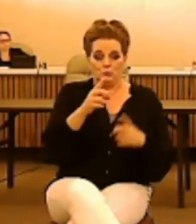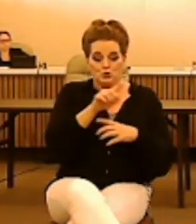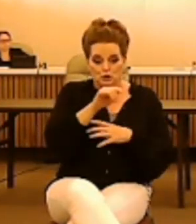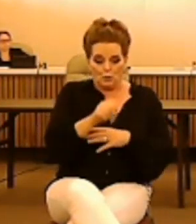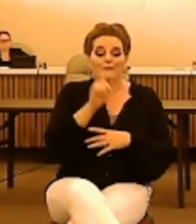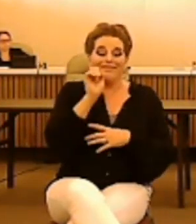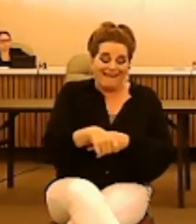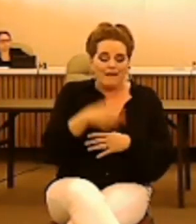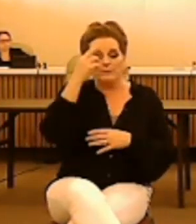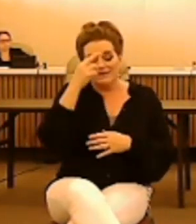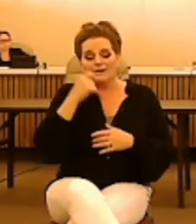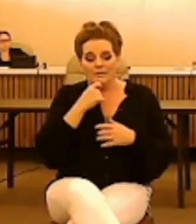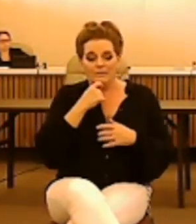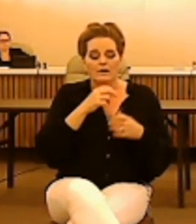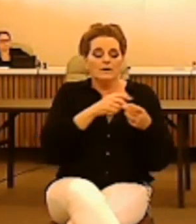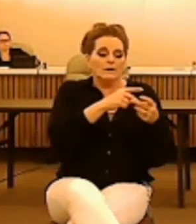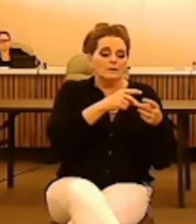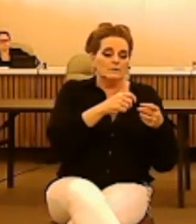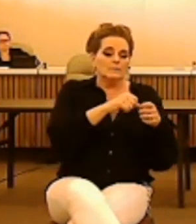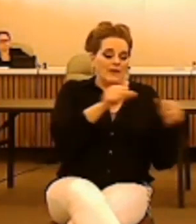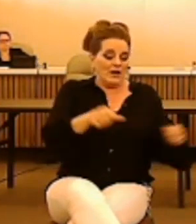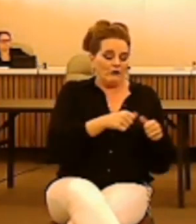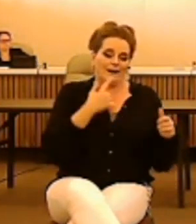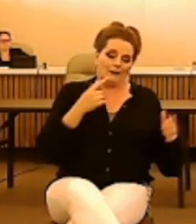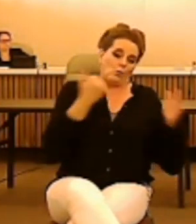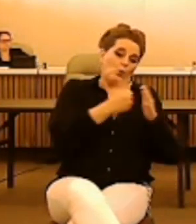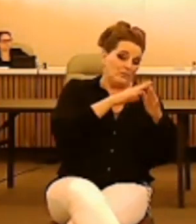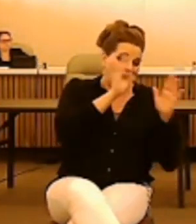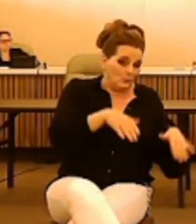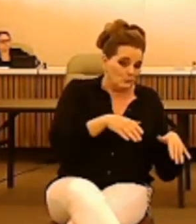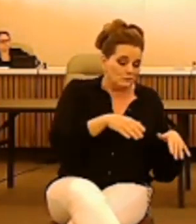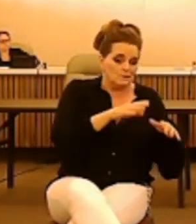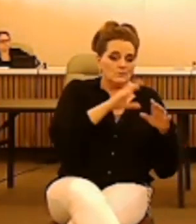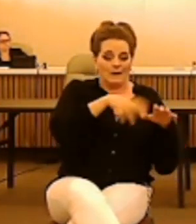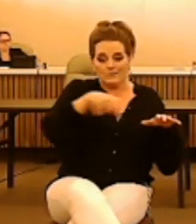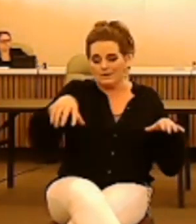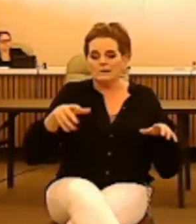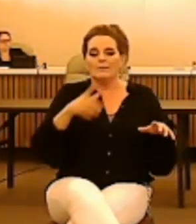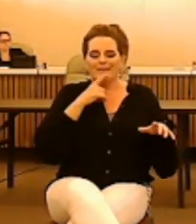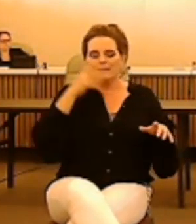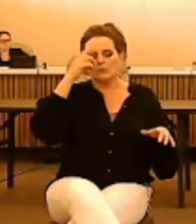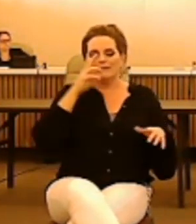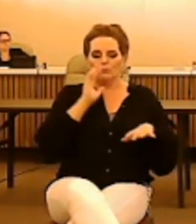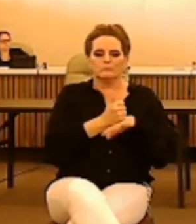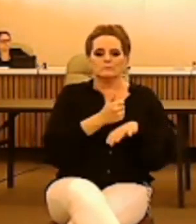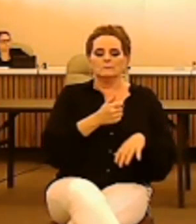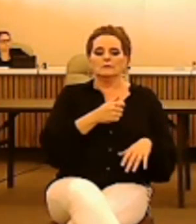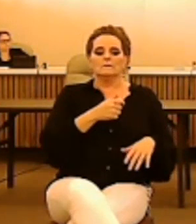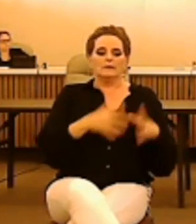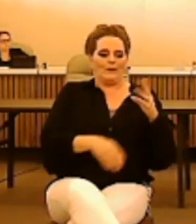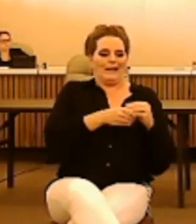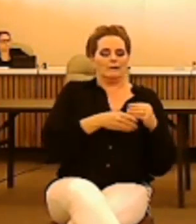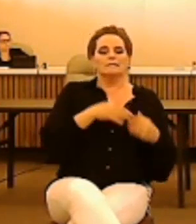one, because of its proximity to houses, that's why that specific was there. There's other ones